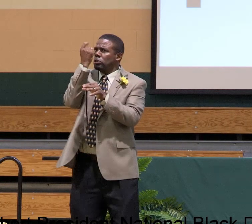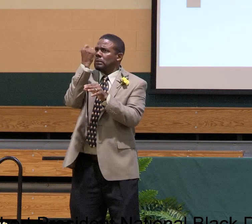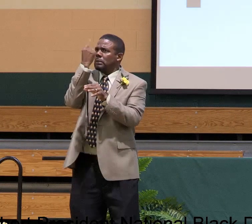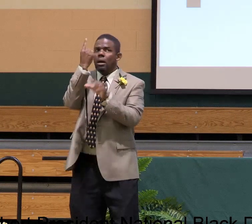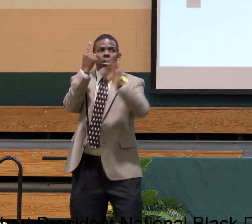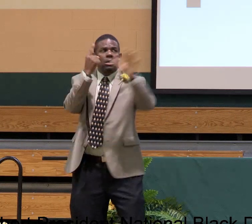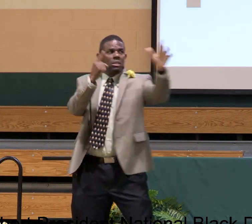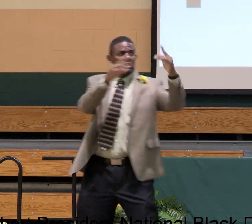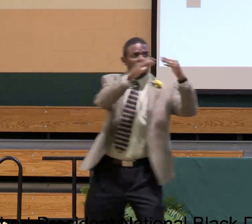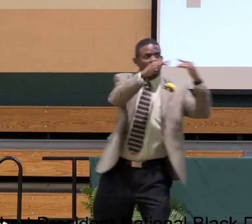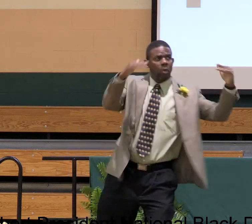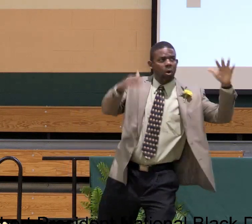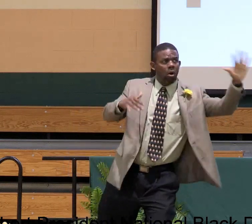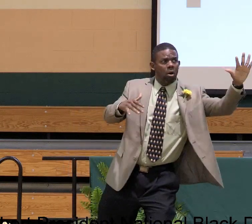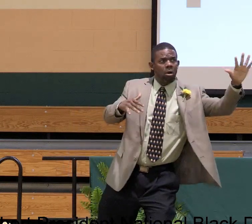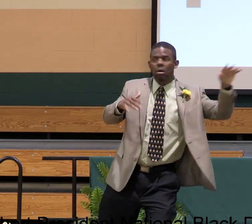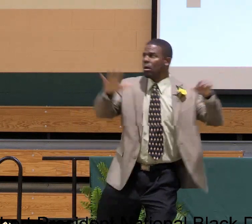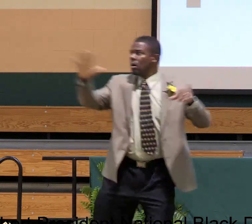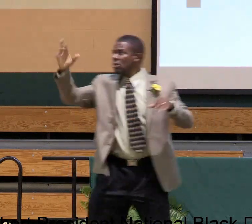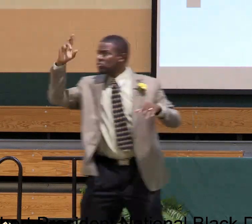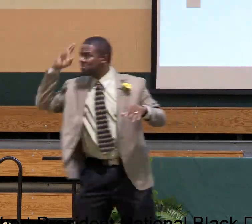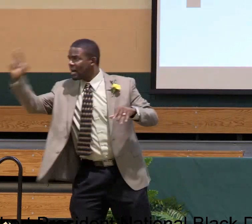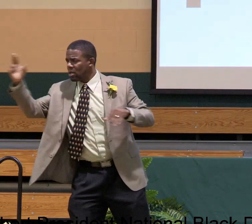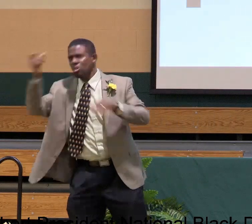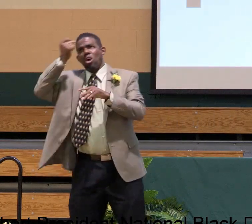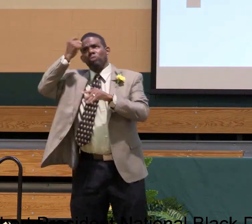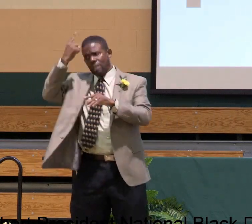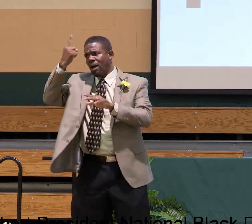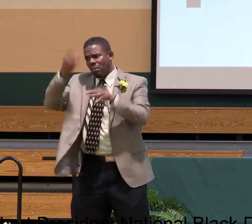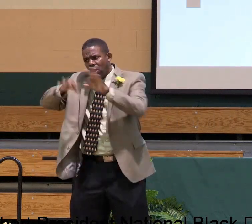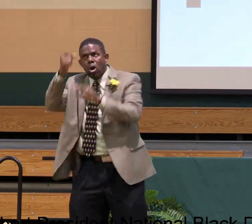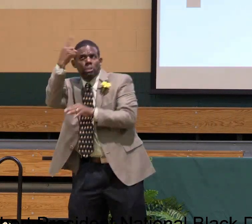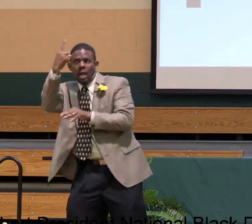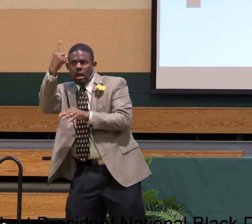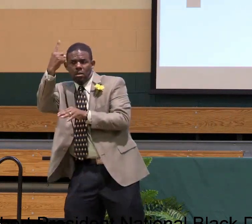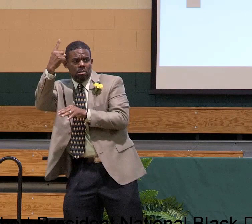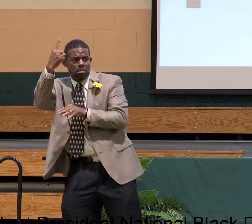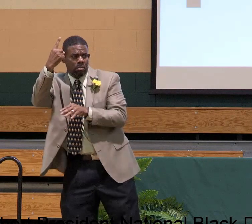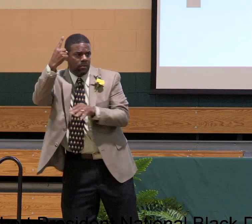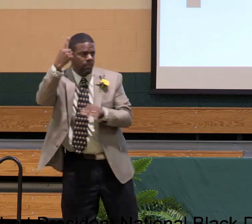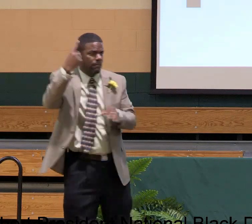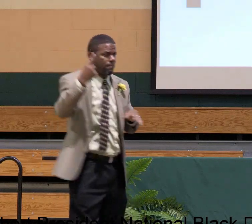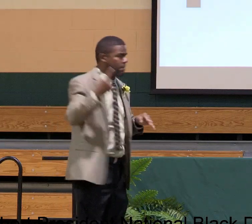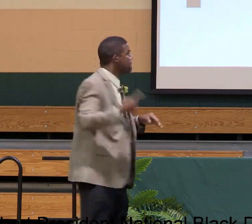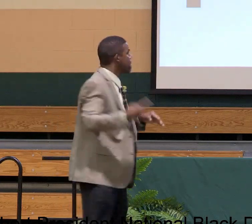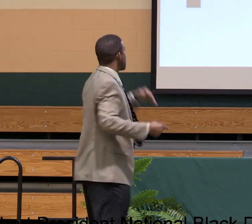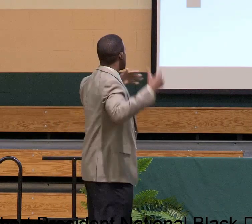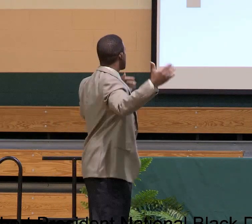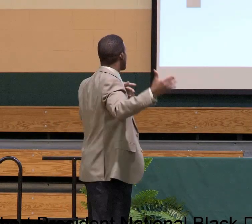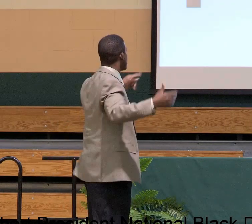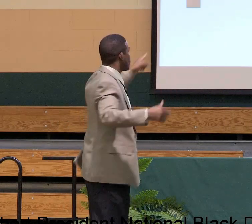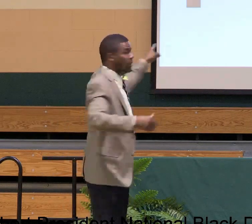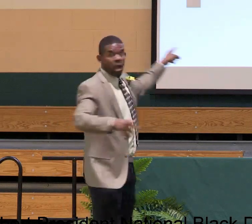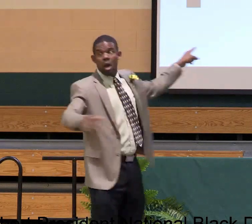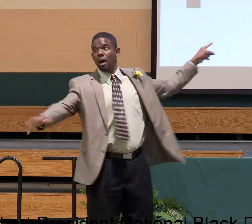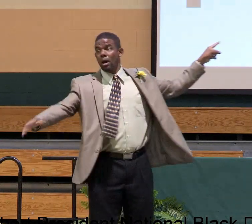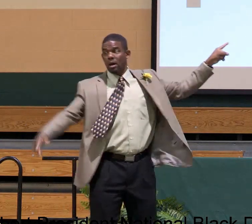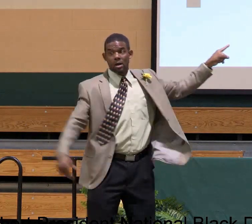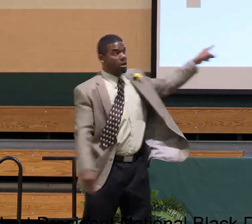And it's important to understand. Respect one another. Understand one another. Okay,